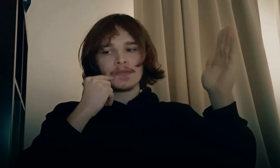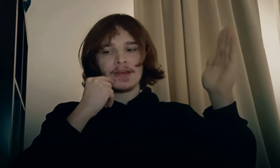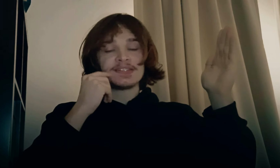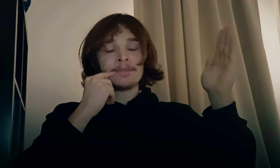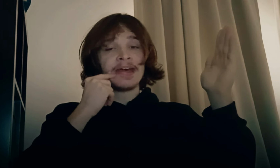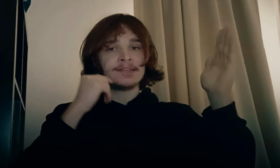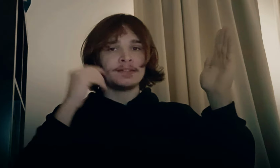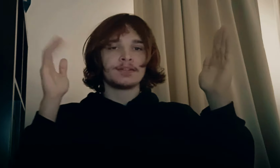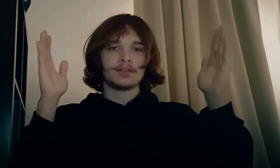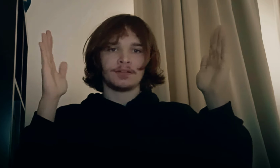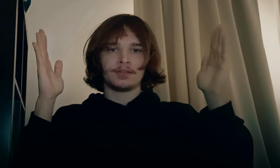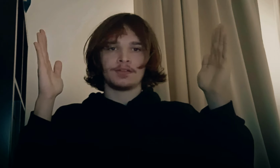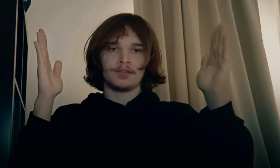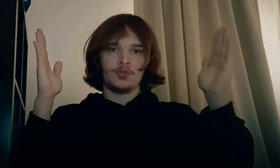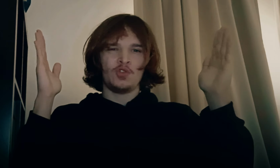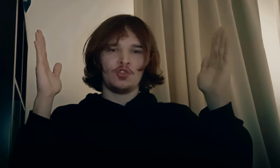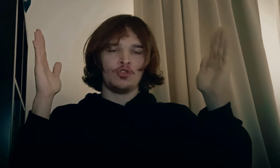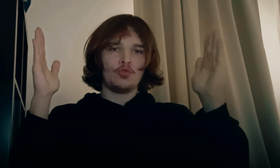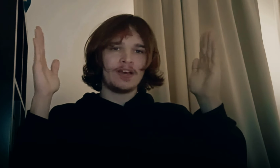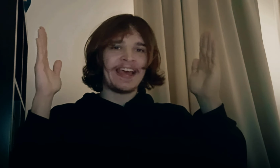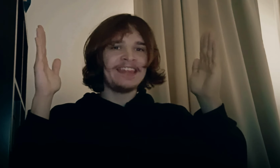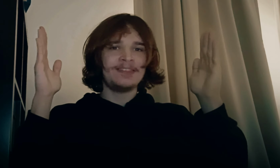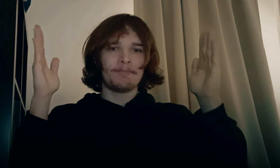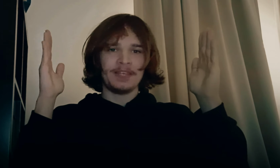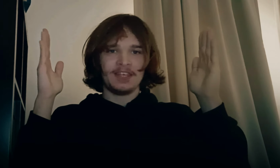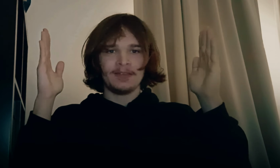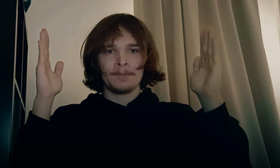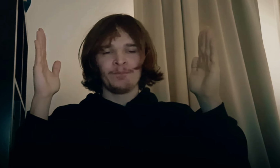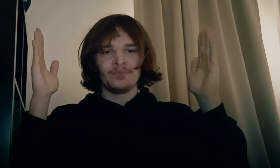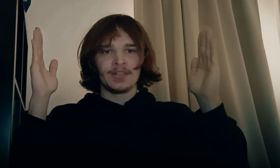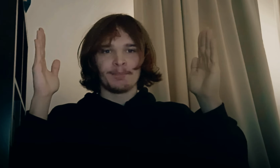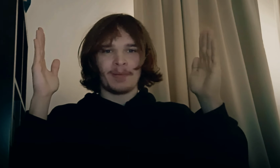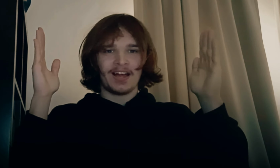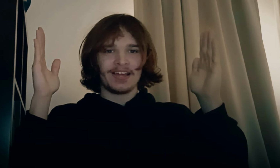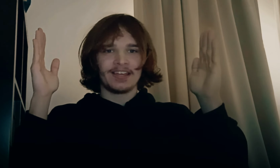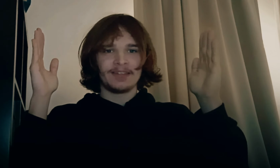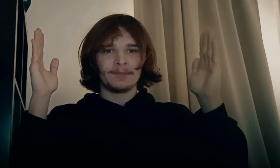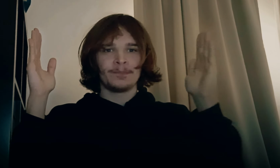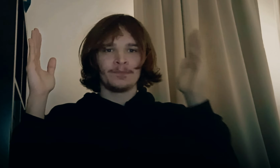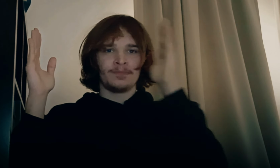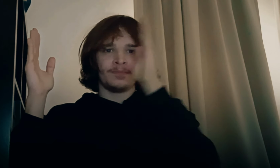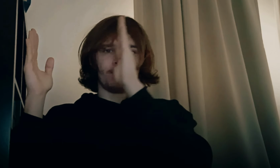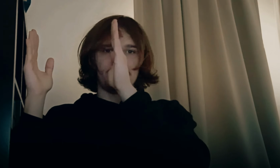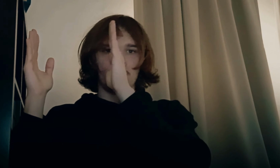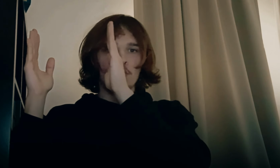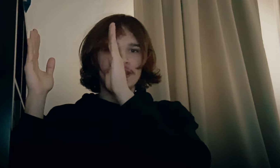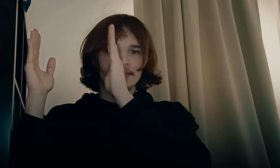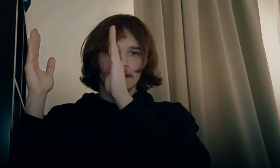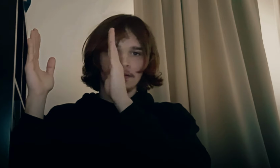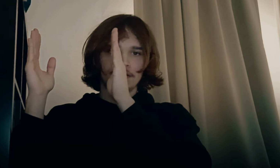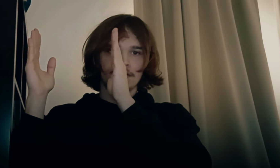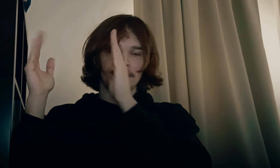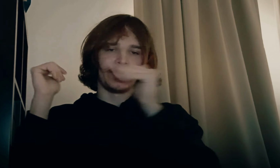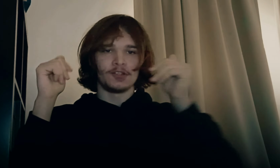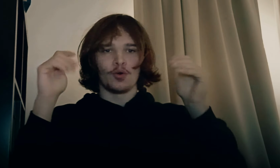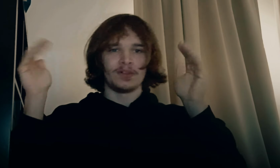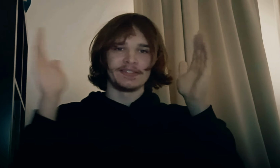As a man, you can't be by between, like, you know, it's